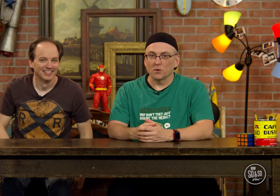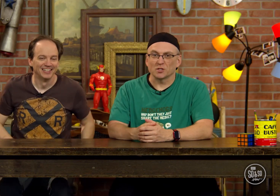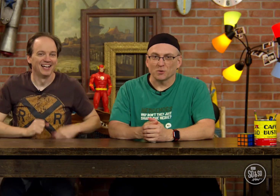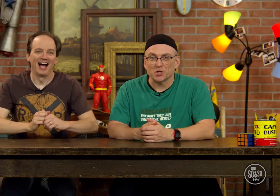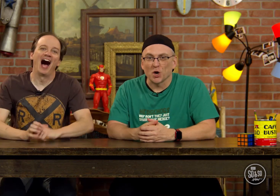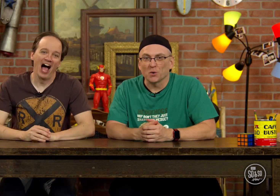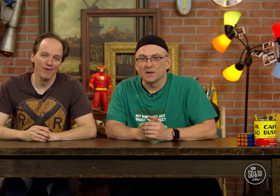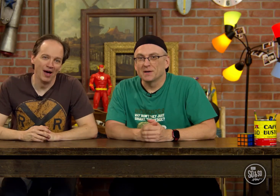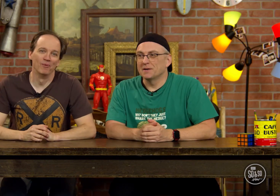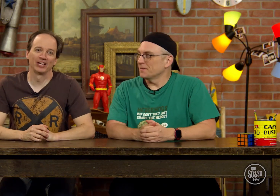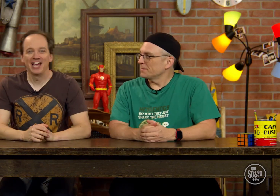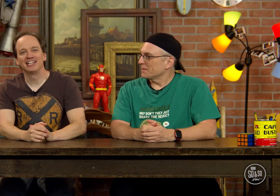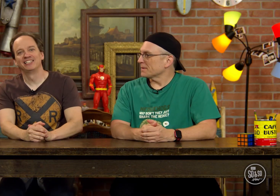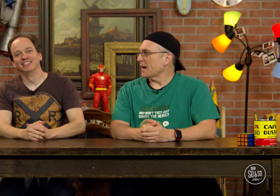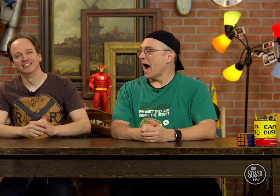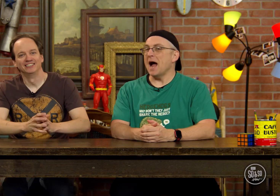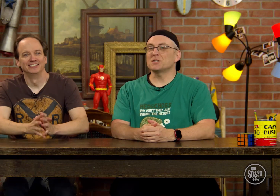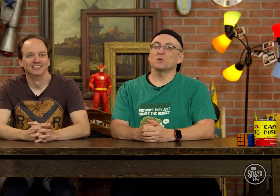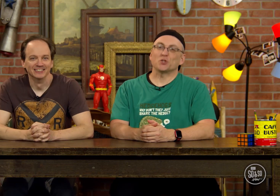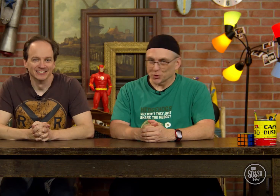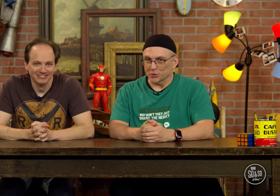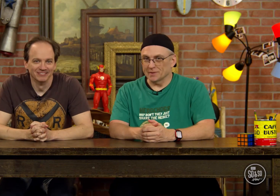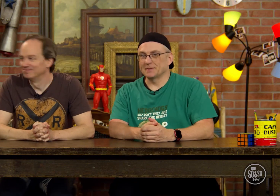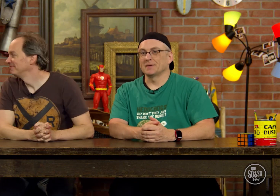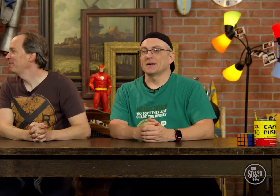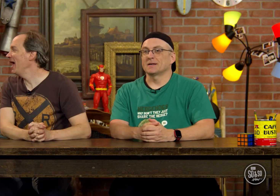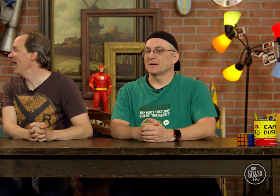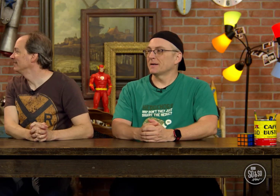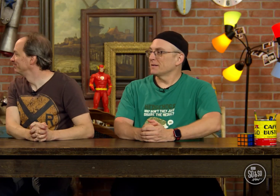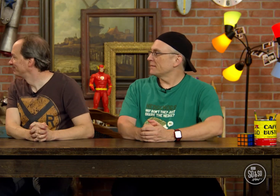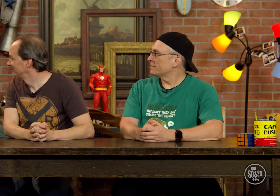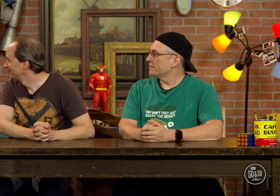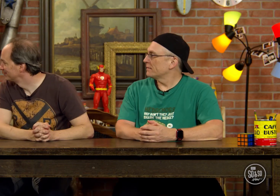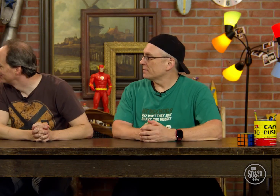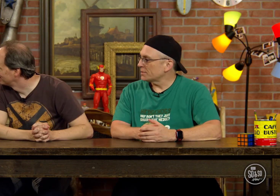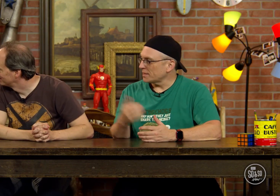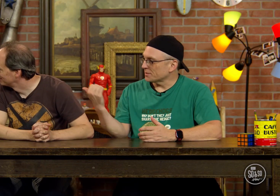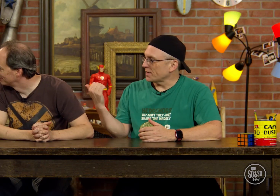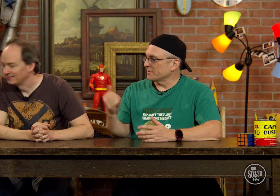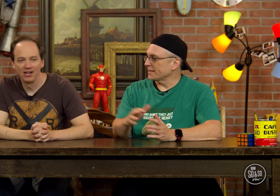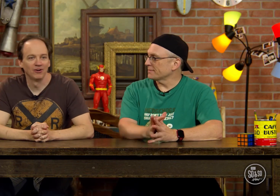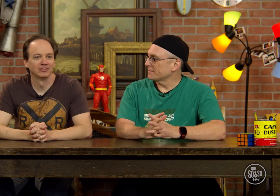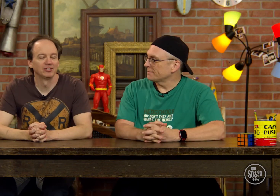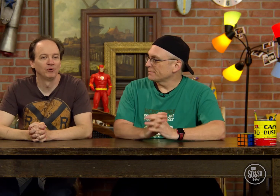and so show I want more cake I do too Patty she's on the trail man oh that's a good